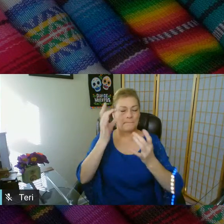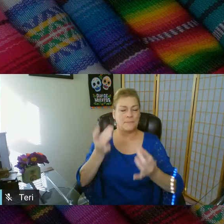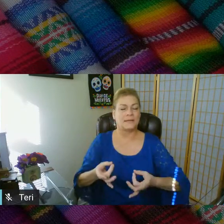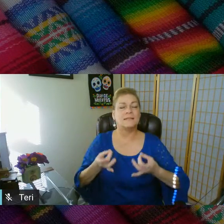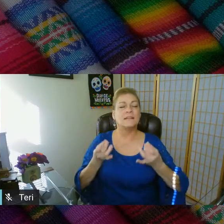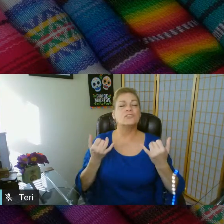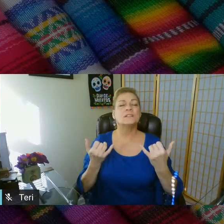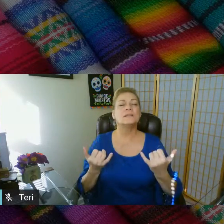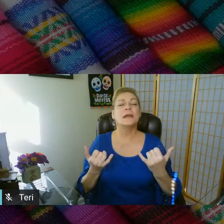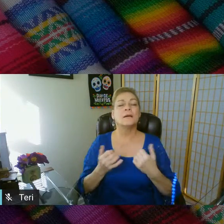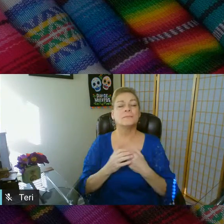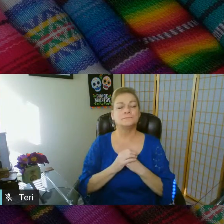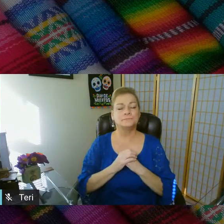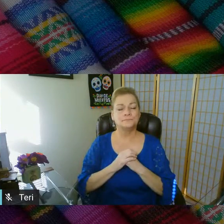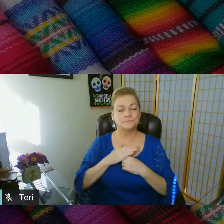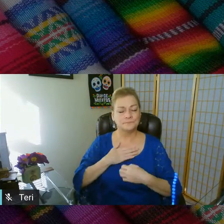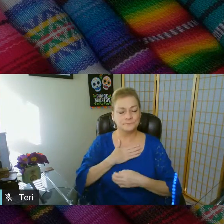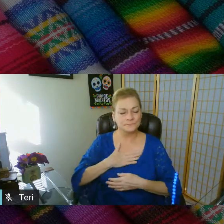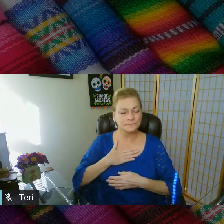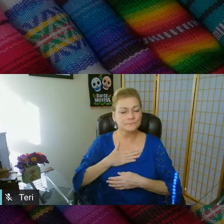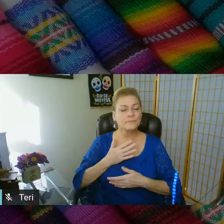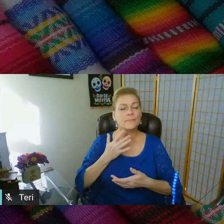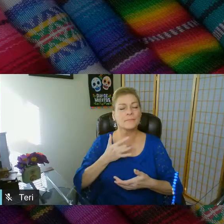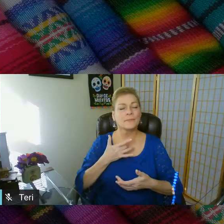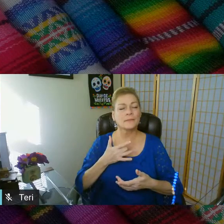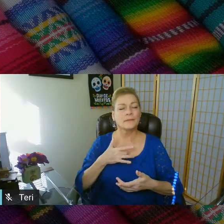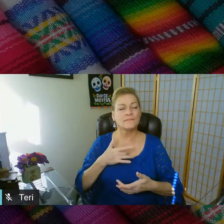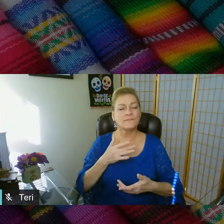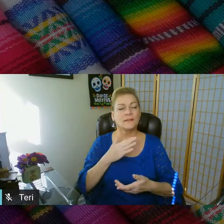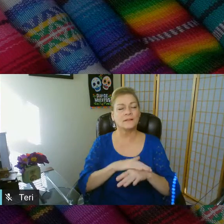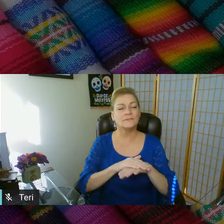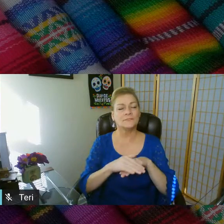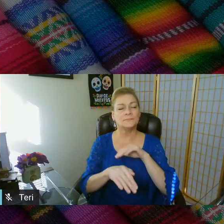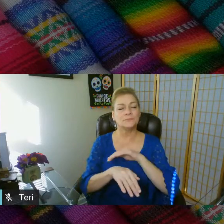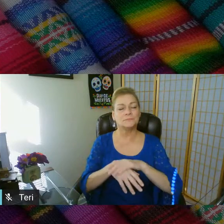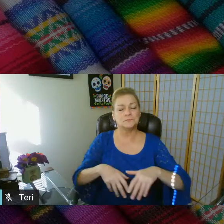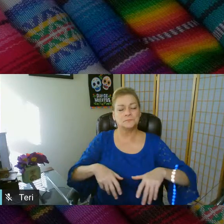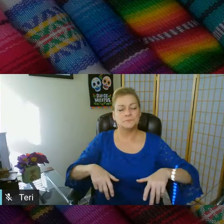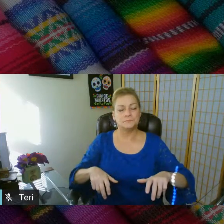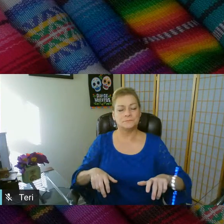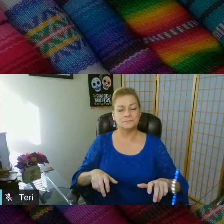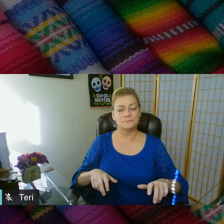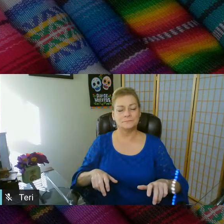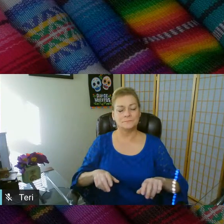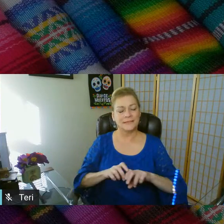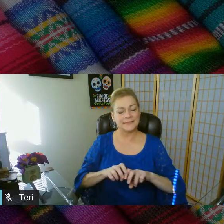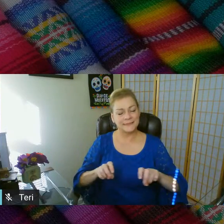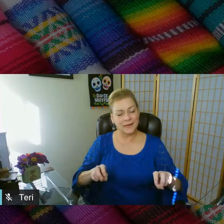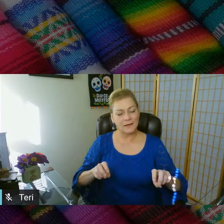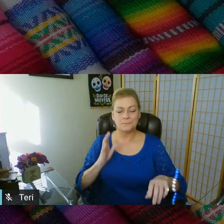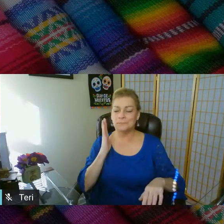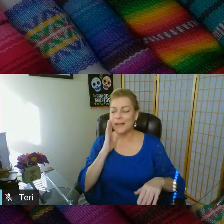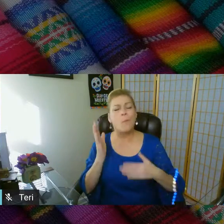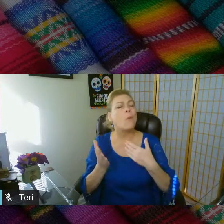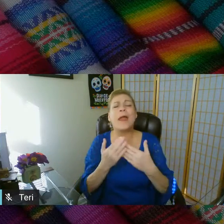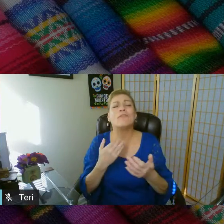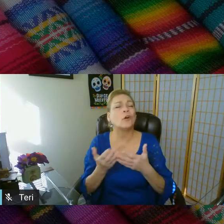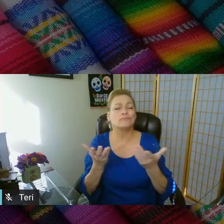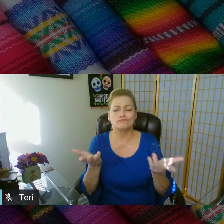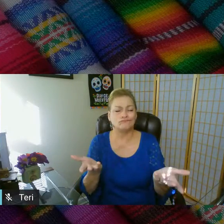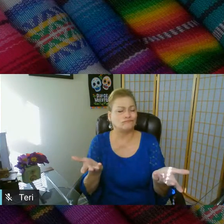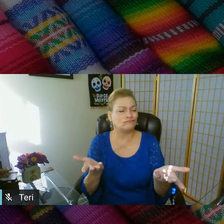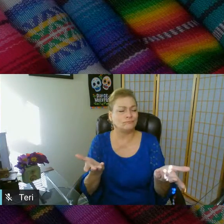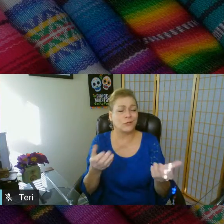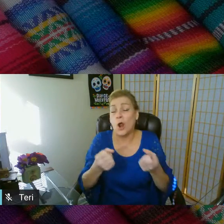I invite you to find yourself comfortable in your chair or on your couch, in your bed, wherever you might be, in